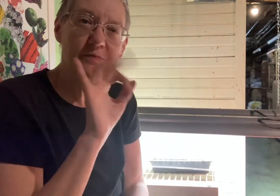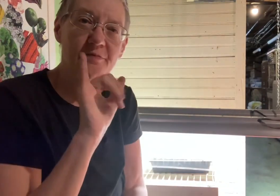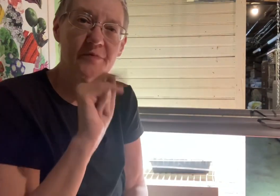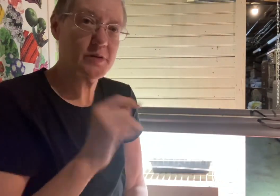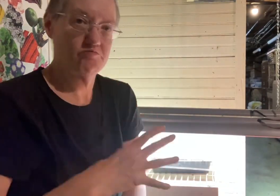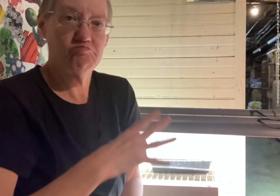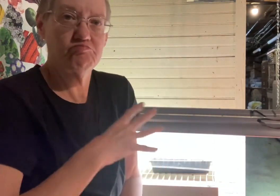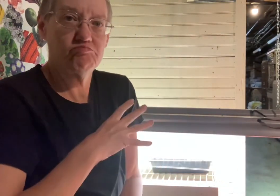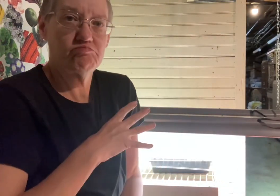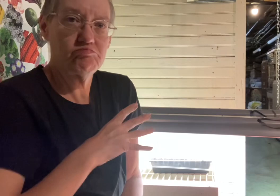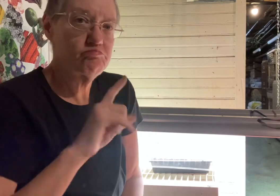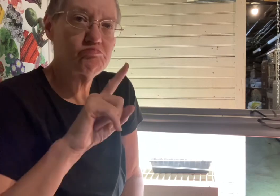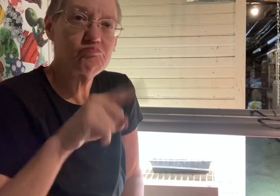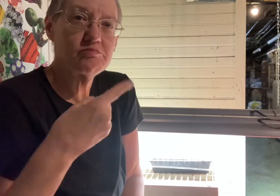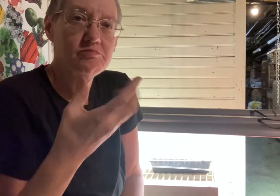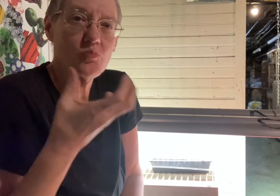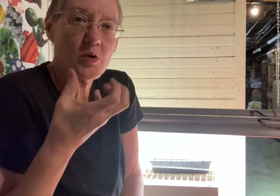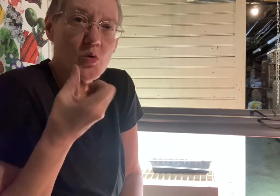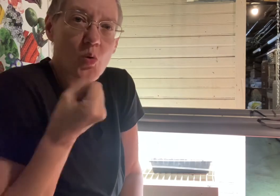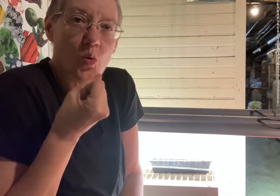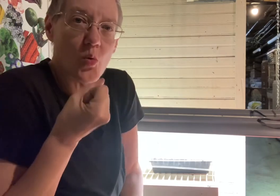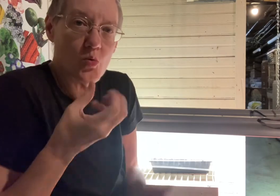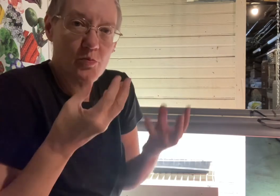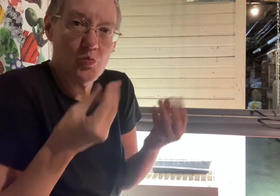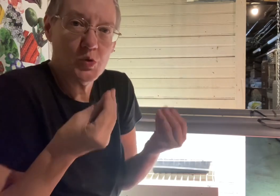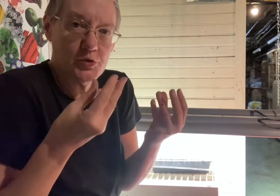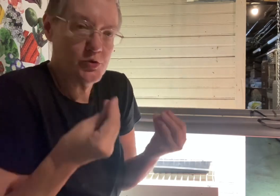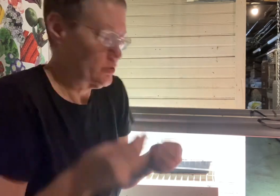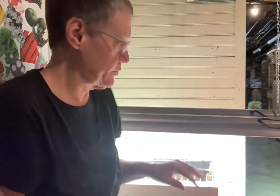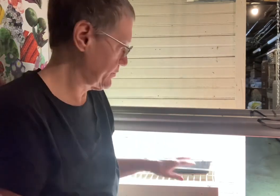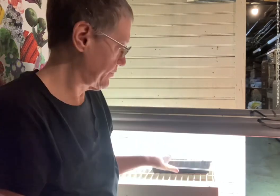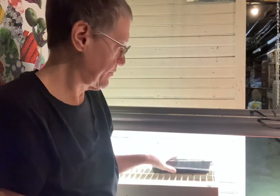It's not going to be a perfect fit, but that's fine. We just want it to hold in the moisture.